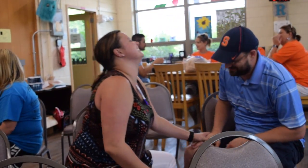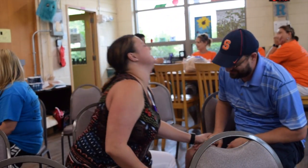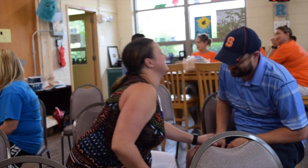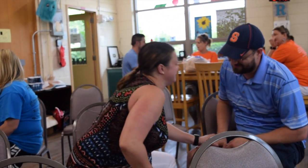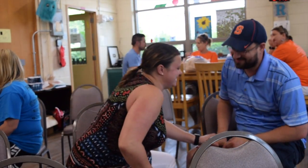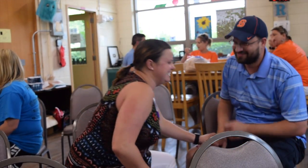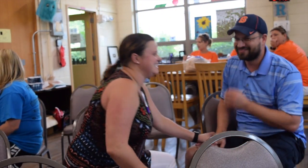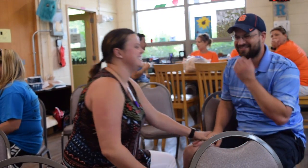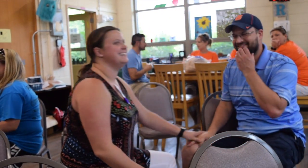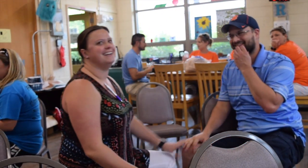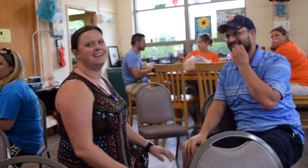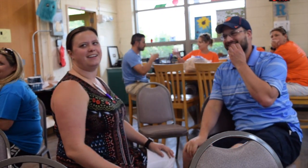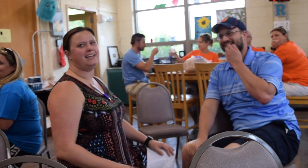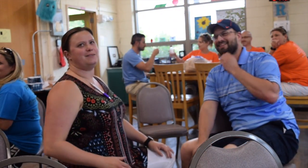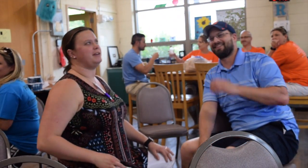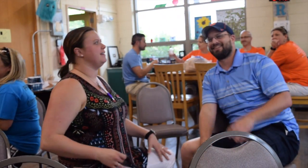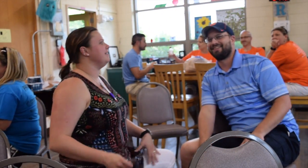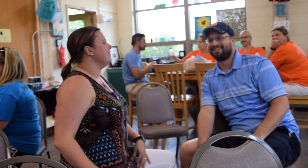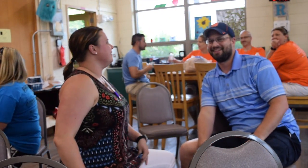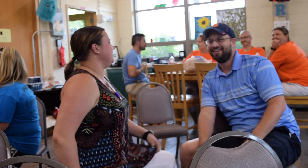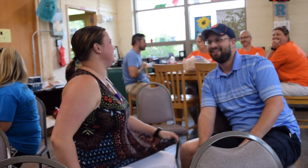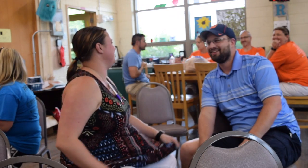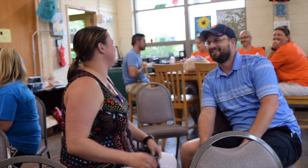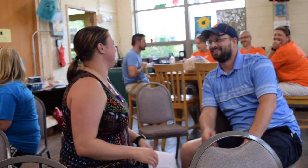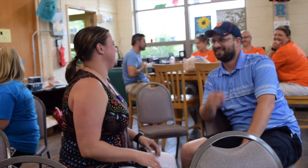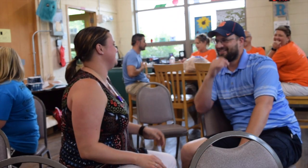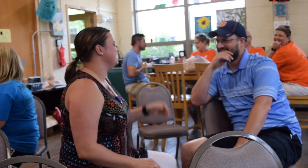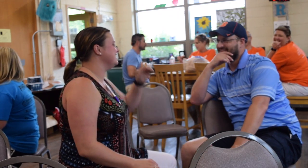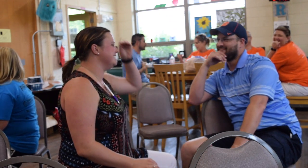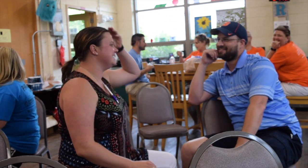oh, he said please. He didn't mean it.